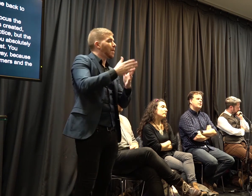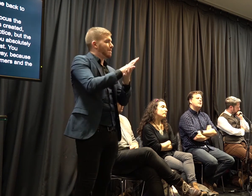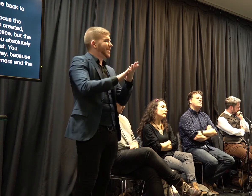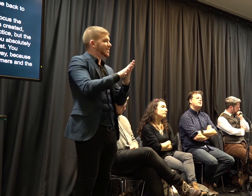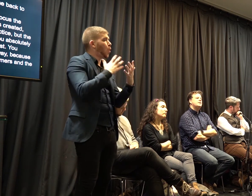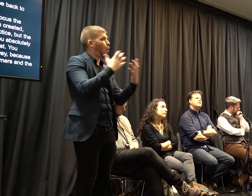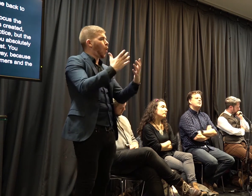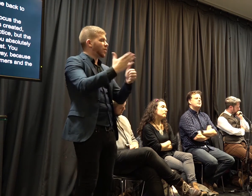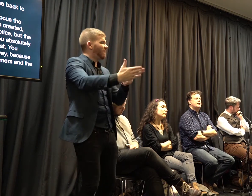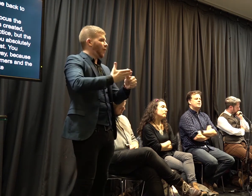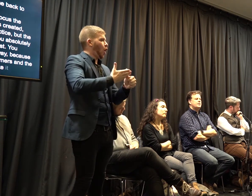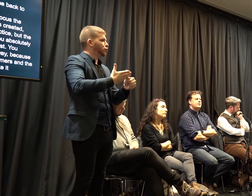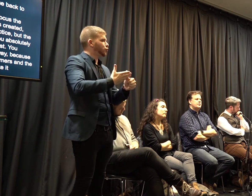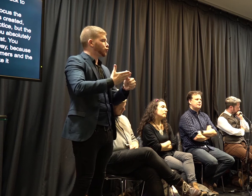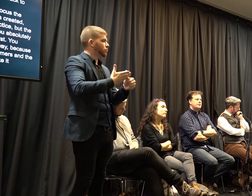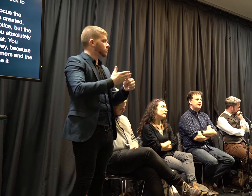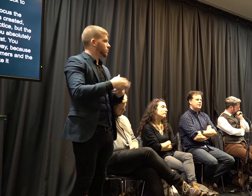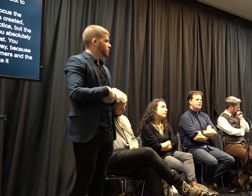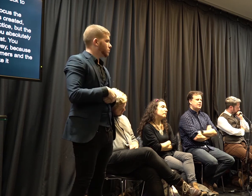audience first. And that might mean